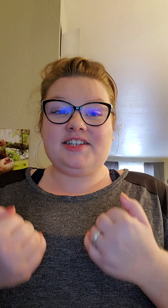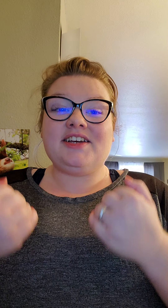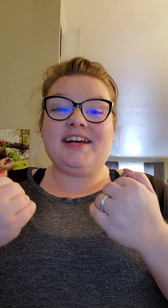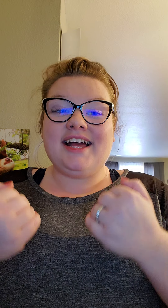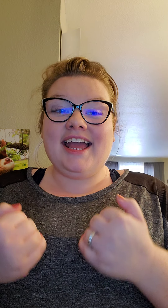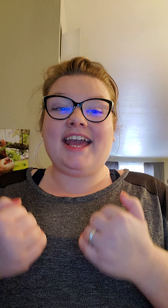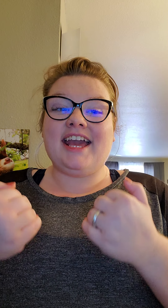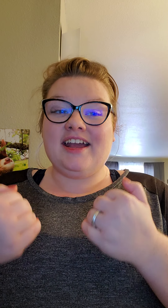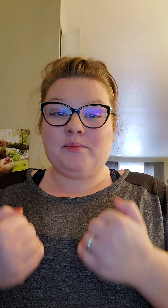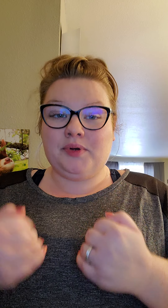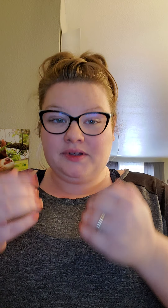T, A, P.